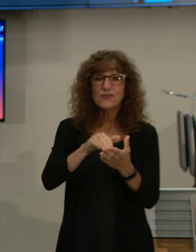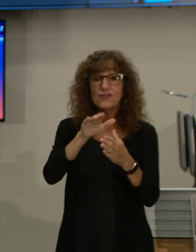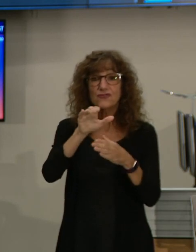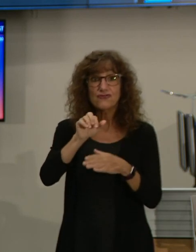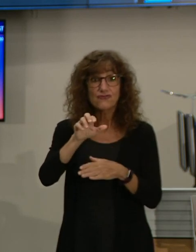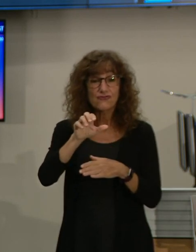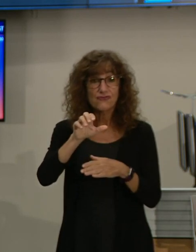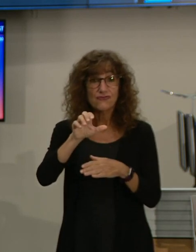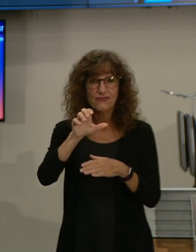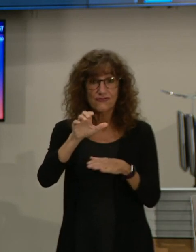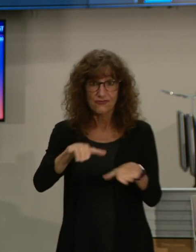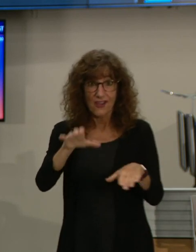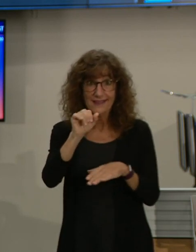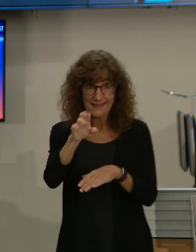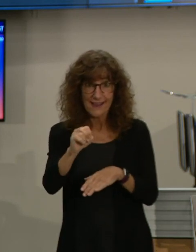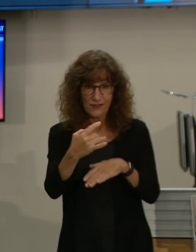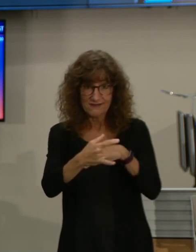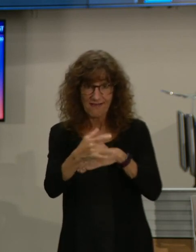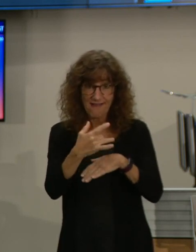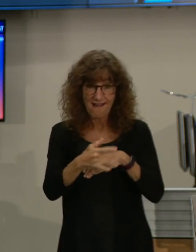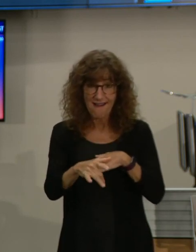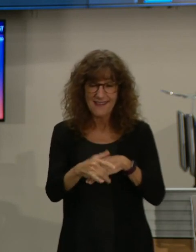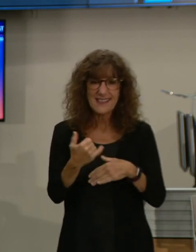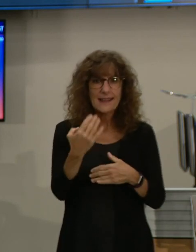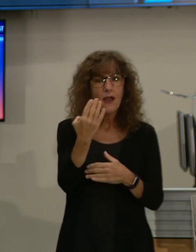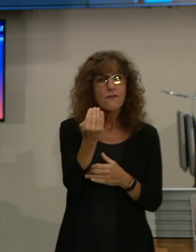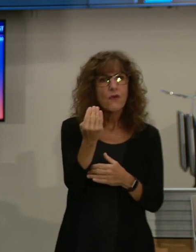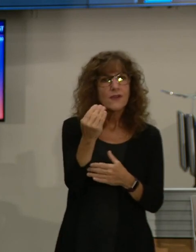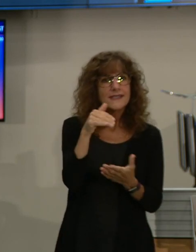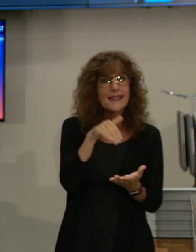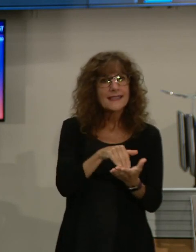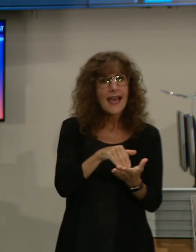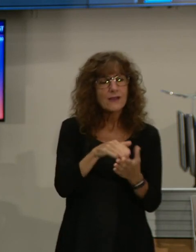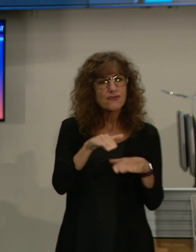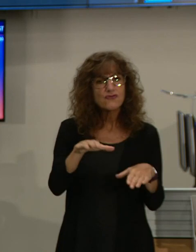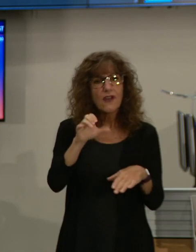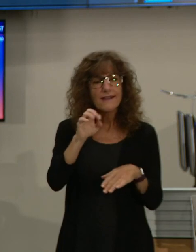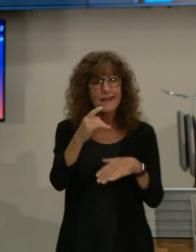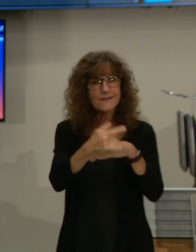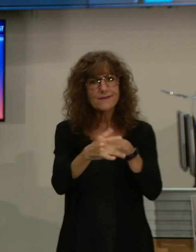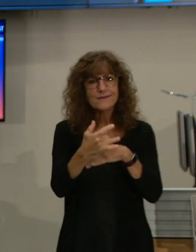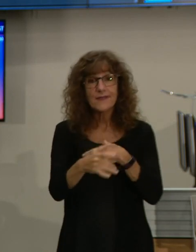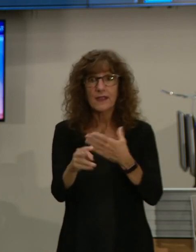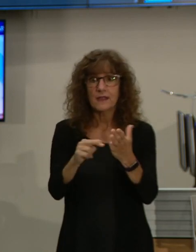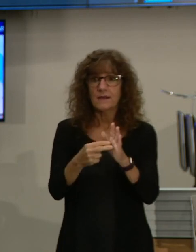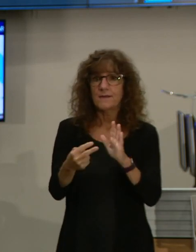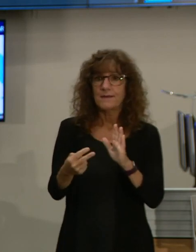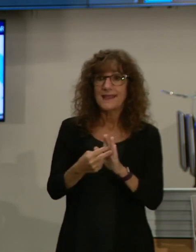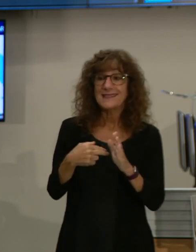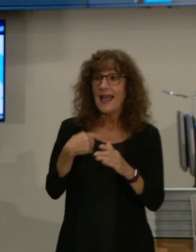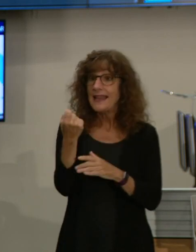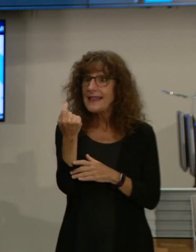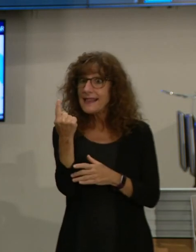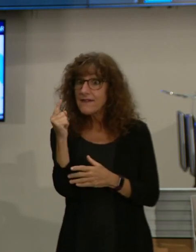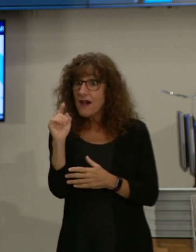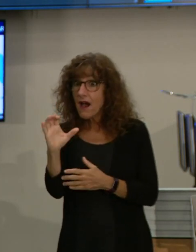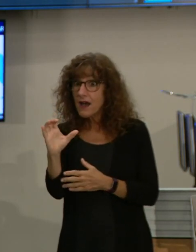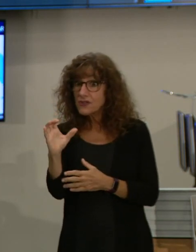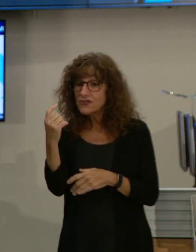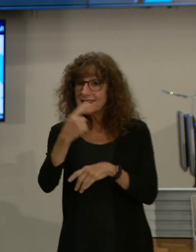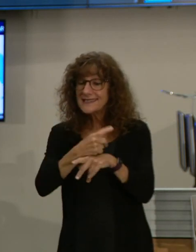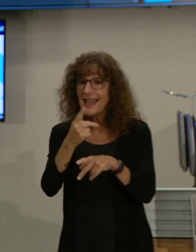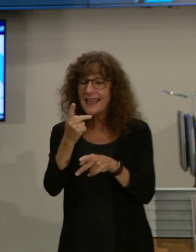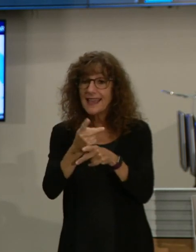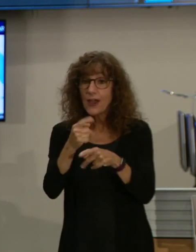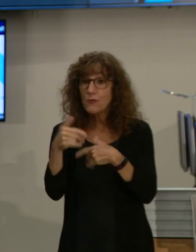our county, and now we have approximately 14,000 child care slots. That means that we had 1,100 daycare